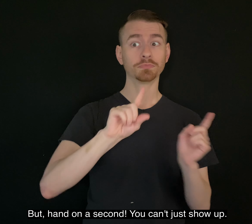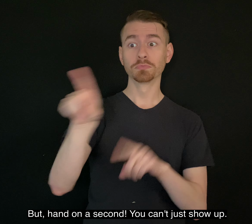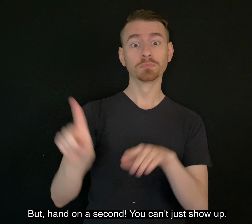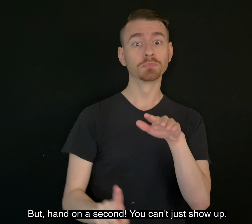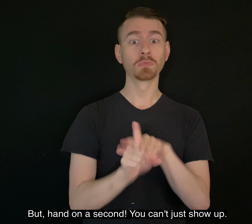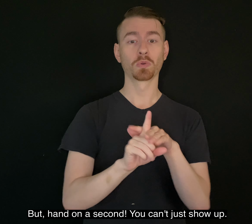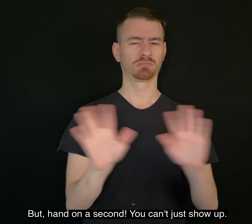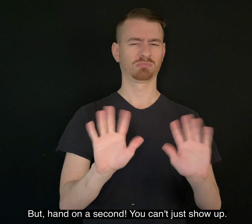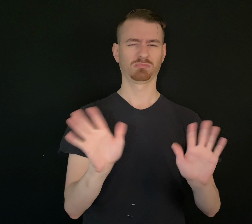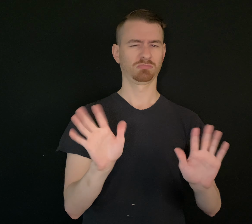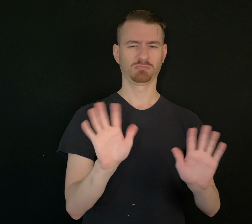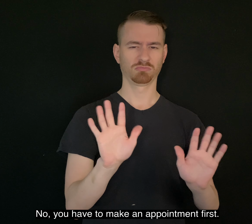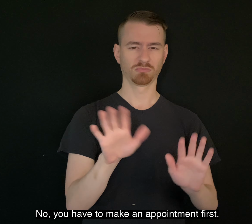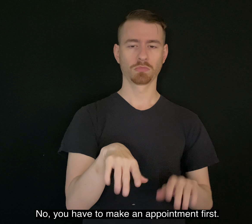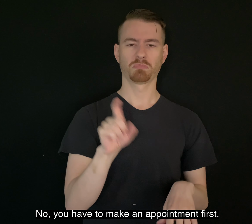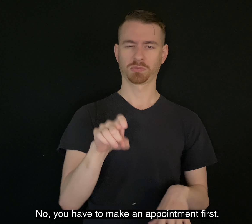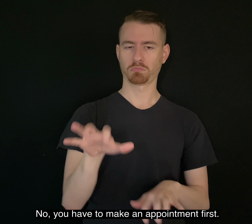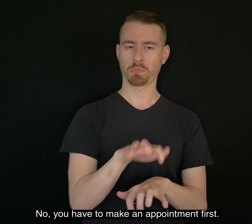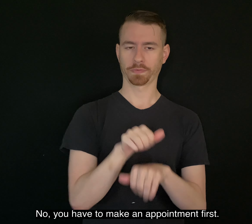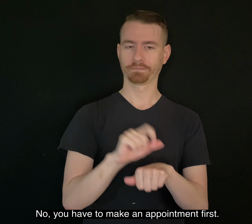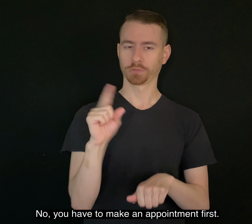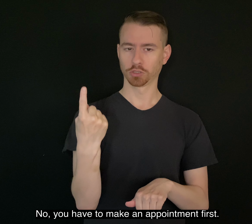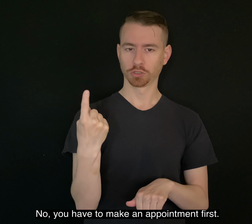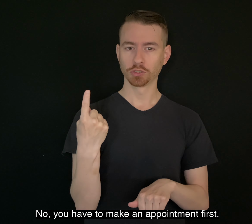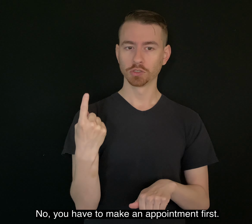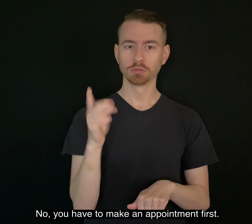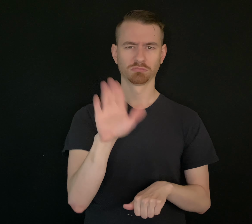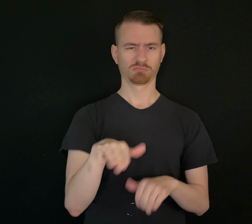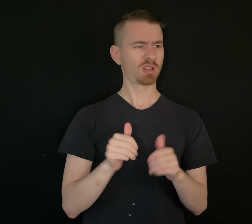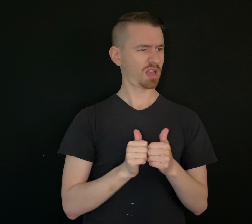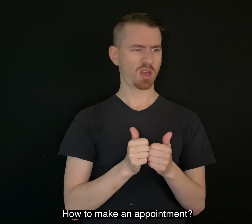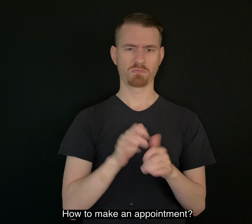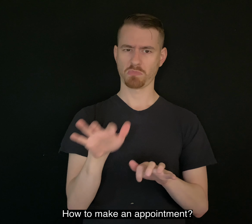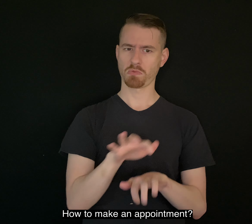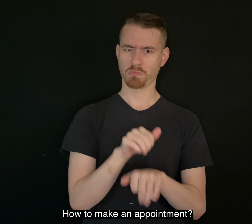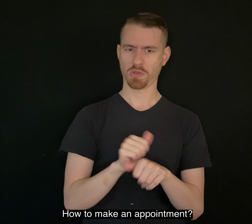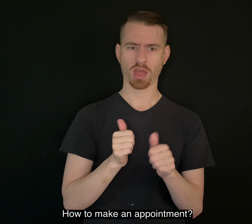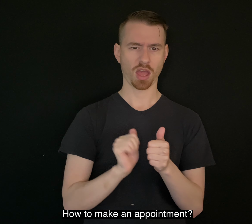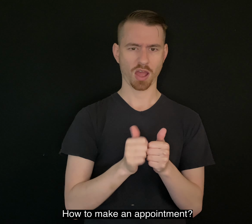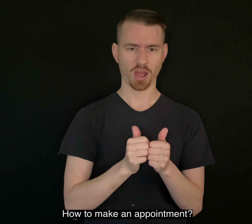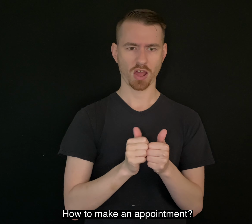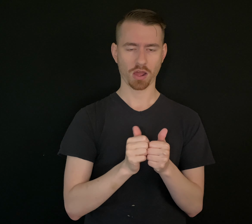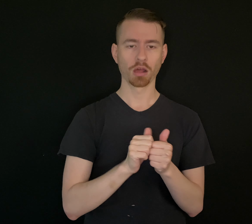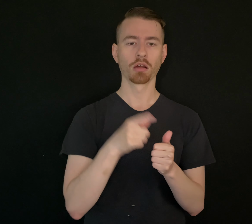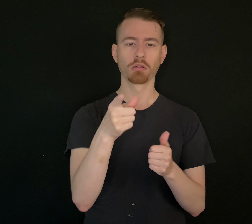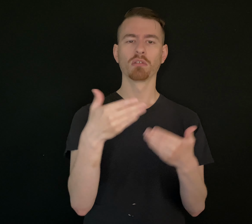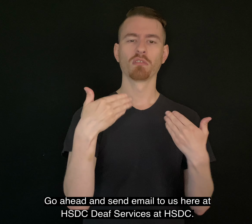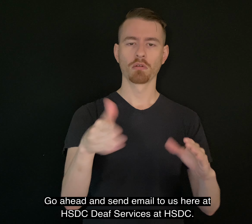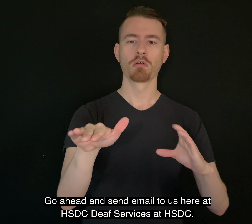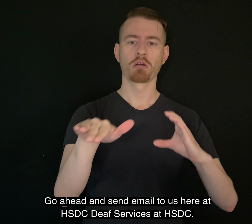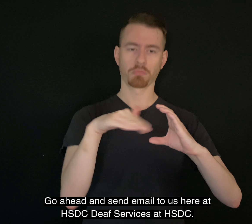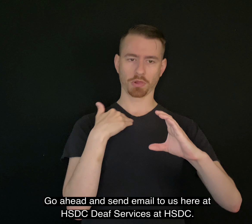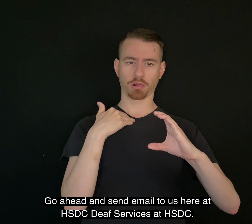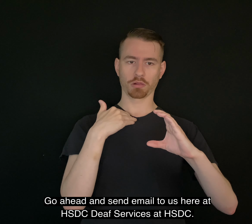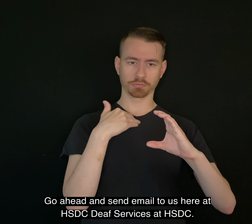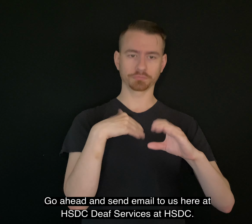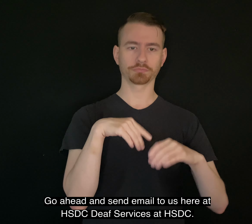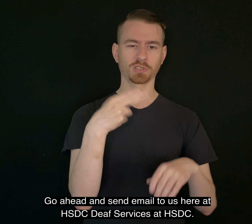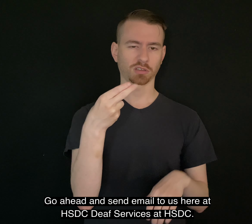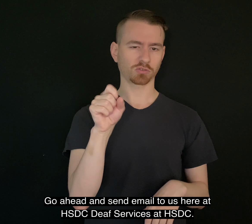show up. No, you have to make an appointment first. How to make an appointment? Go ahead and send an email to us here